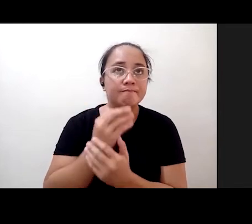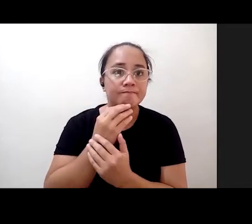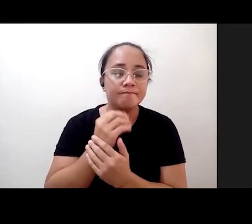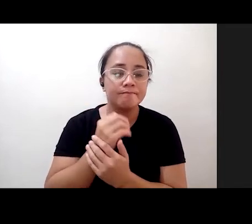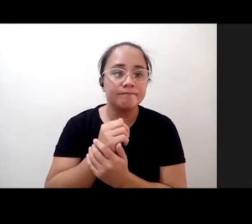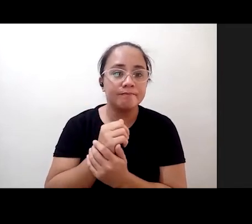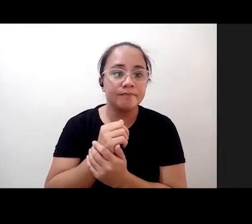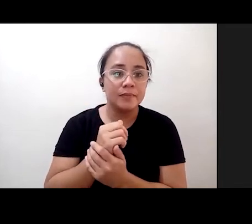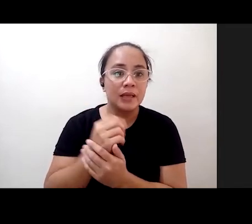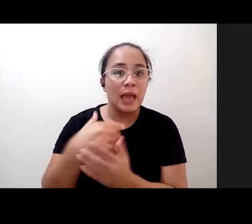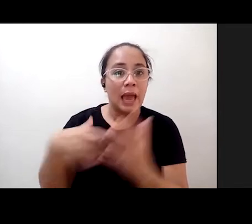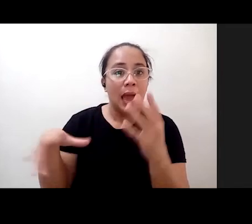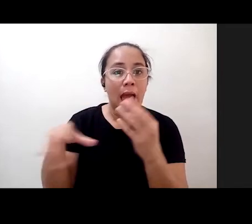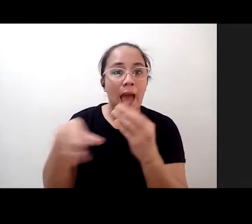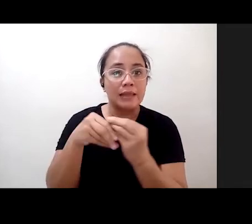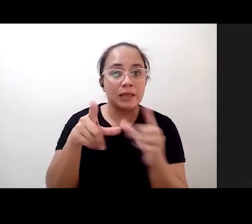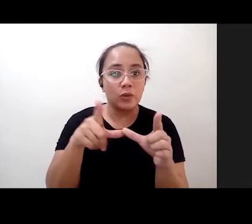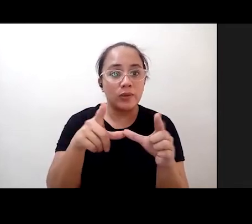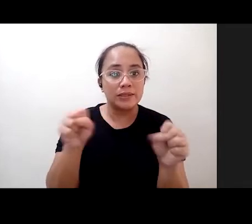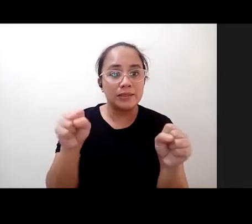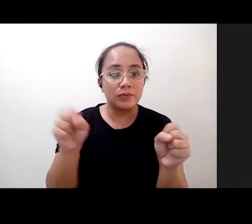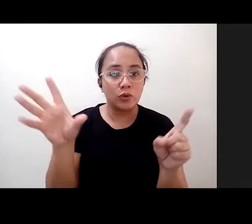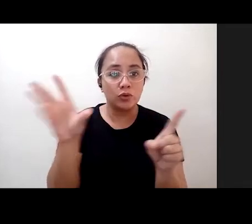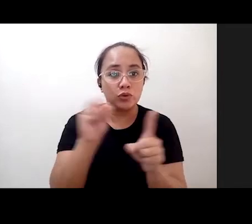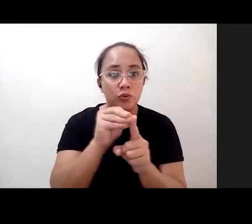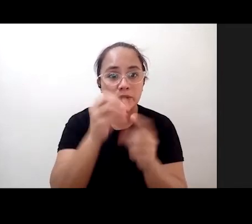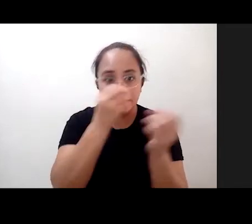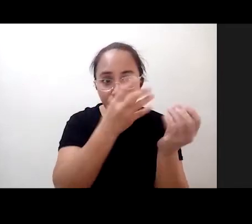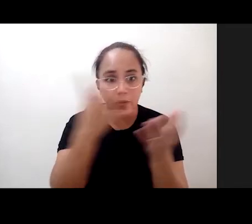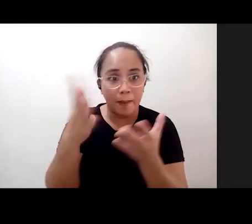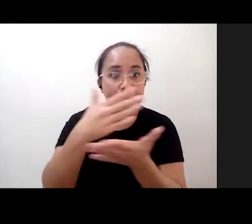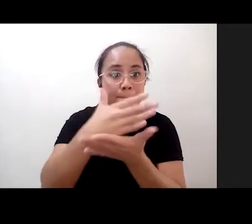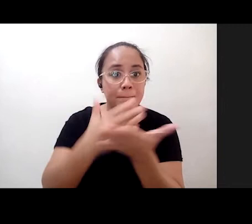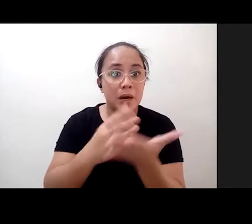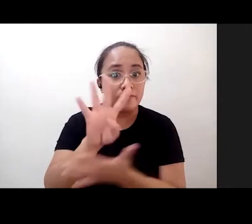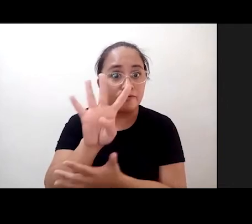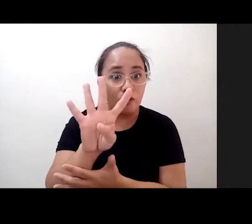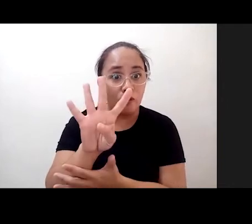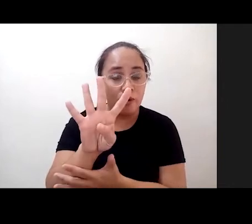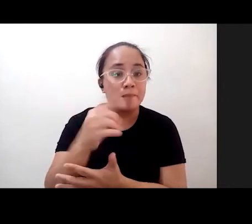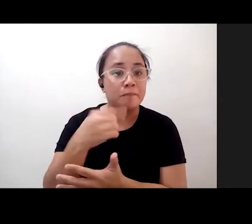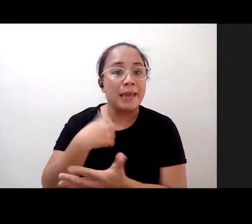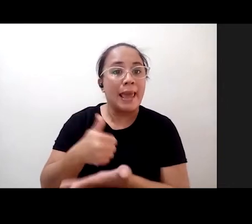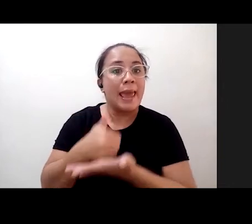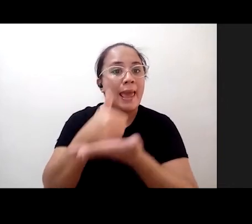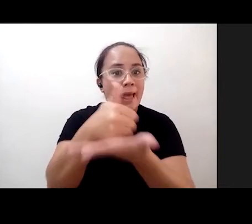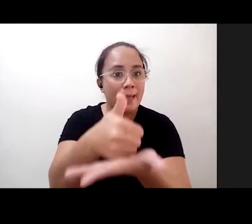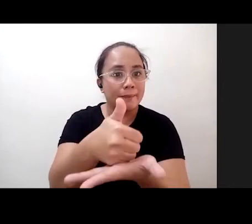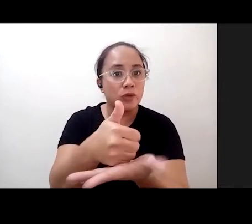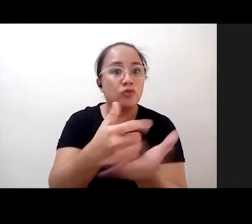additional linguistic and cultural information, part 4. I will help you do that today.